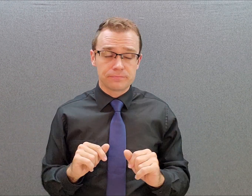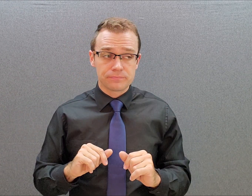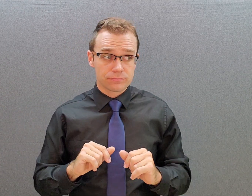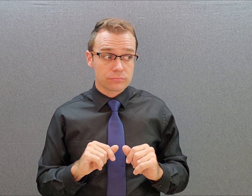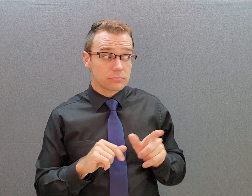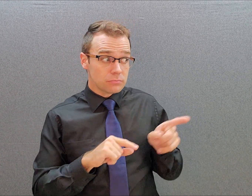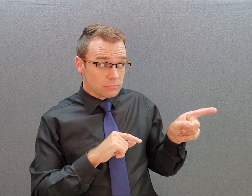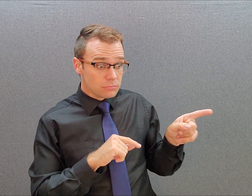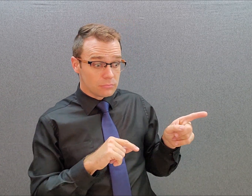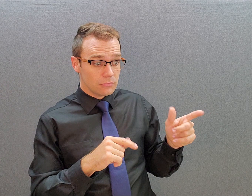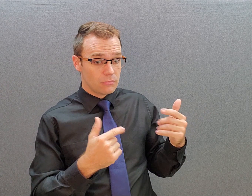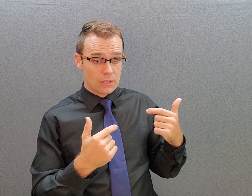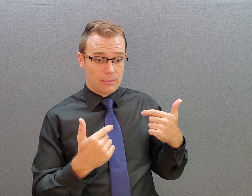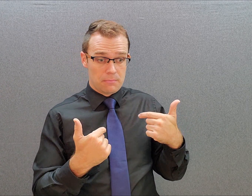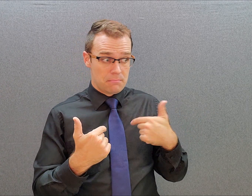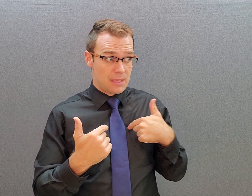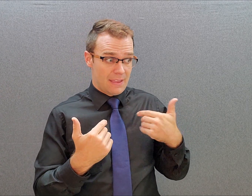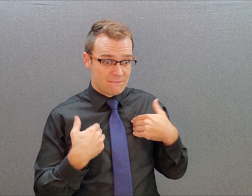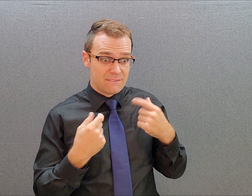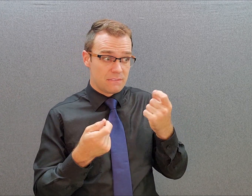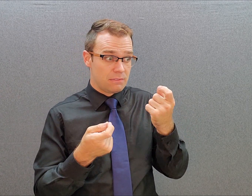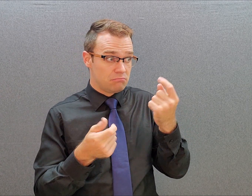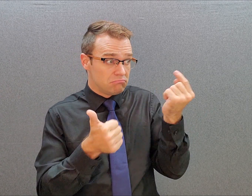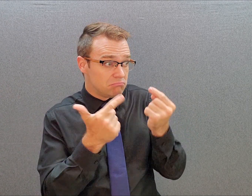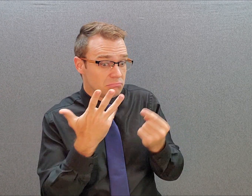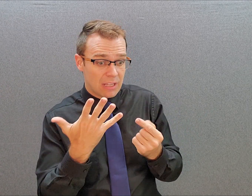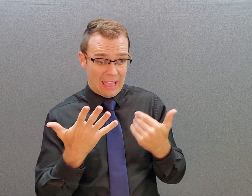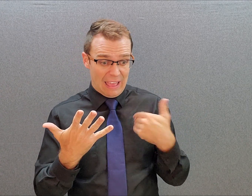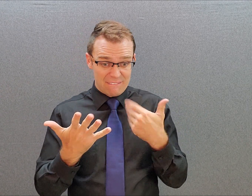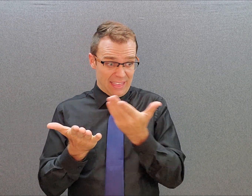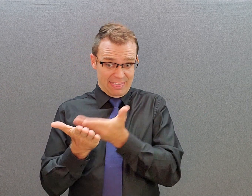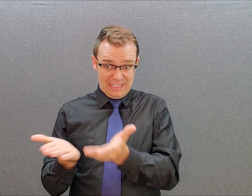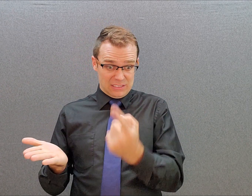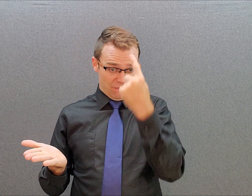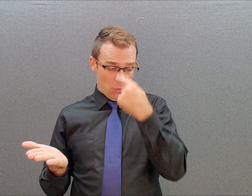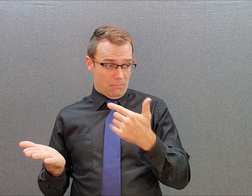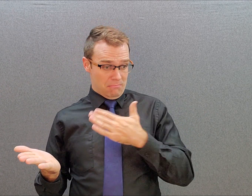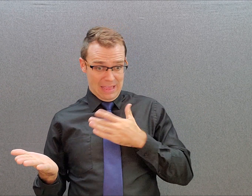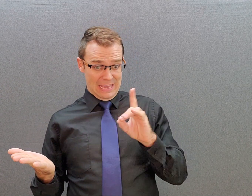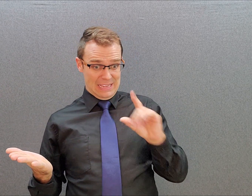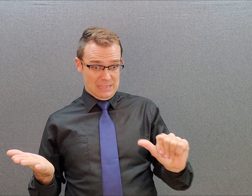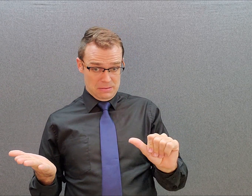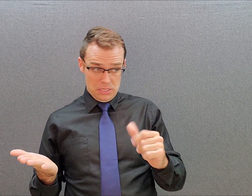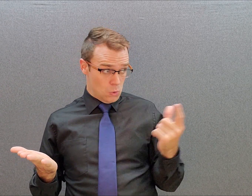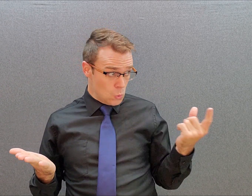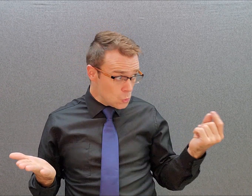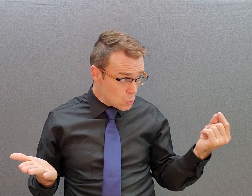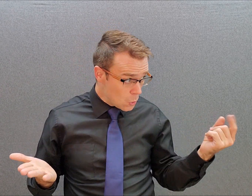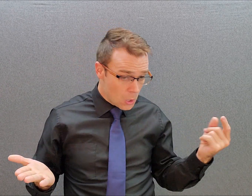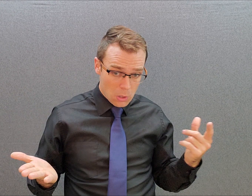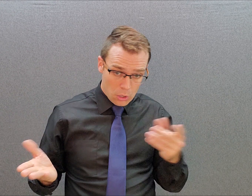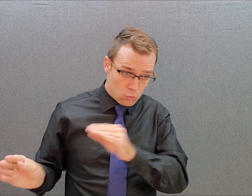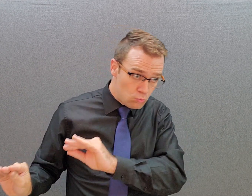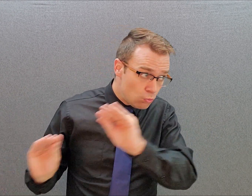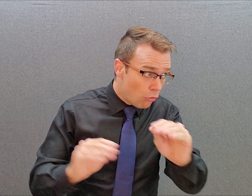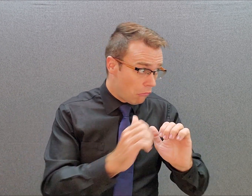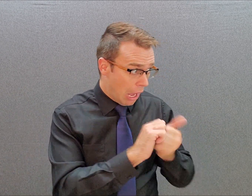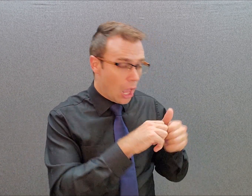your network how to operate and safely move the equipment you use for your disability if necessary. Ask